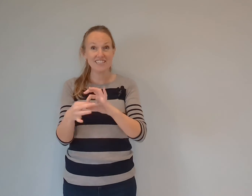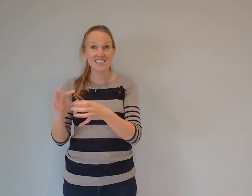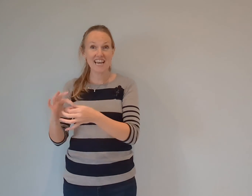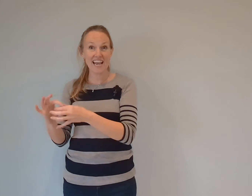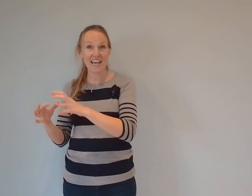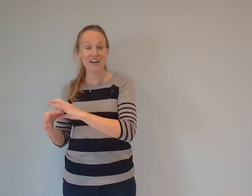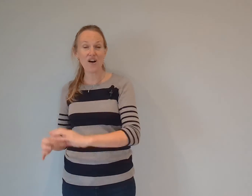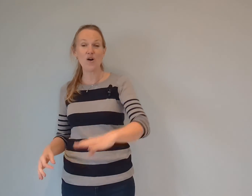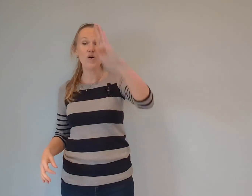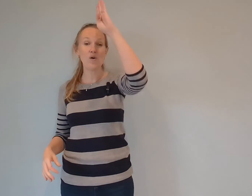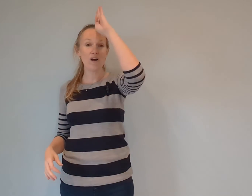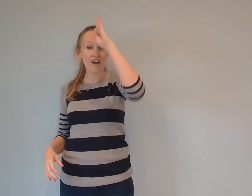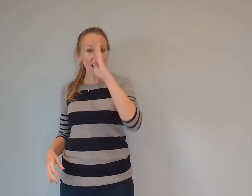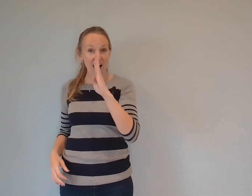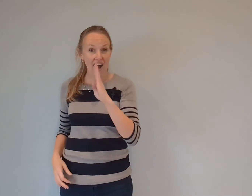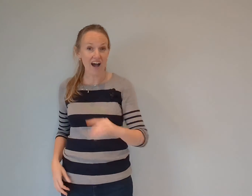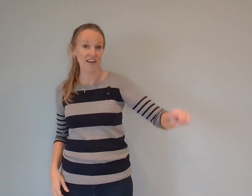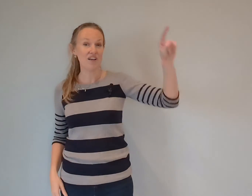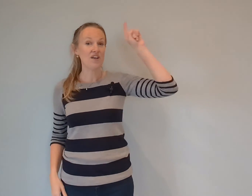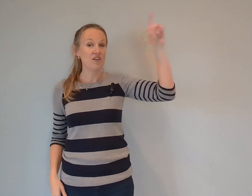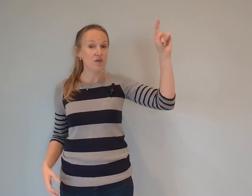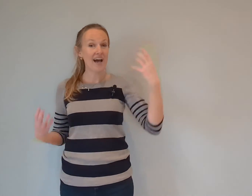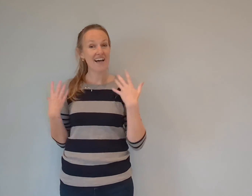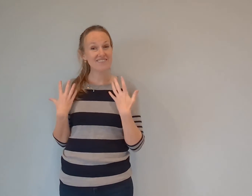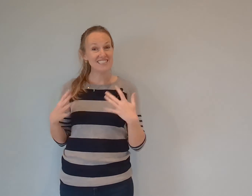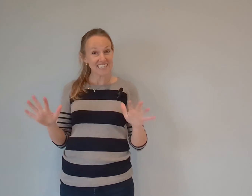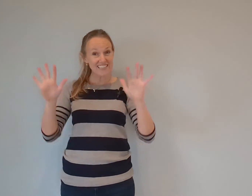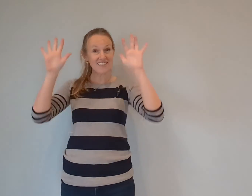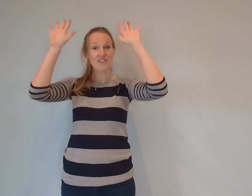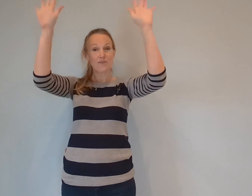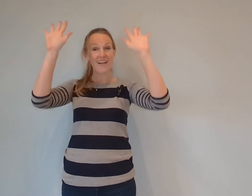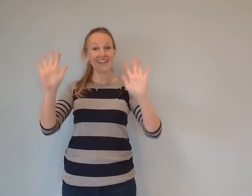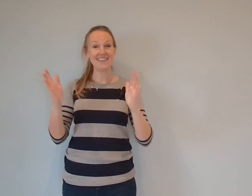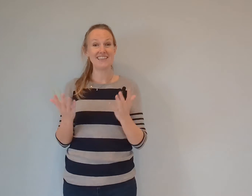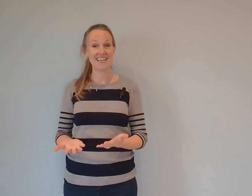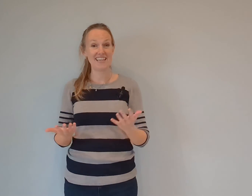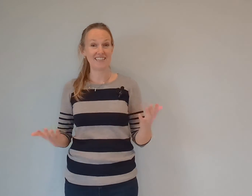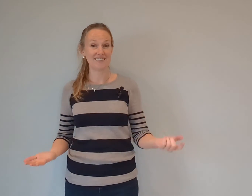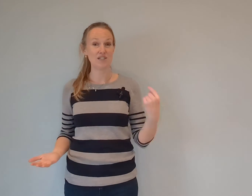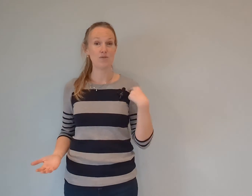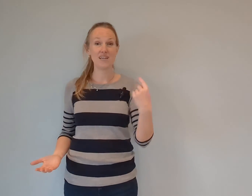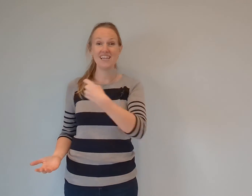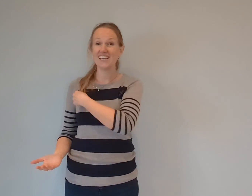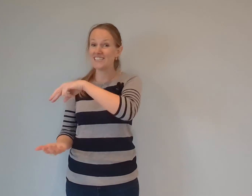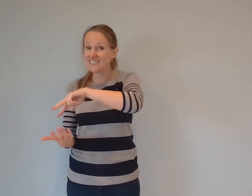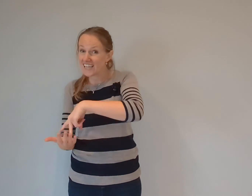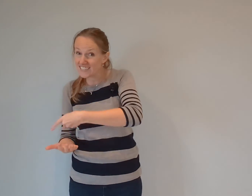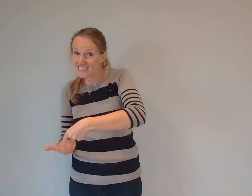every chain. Oh God, you have done great things. We dance